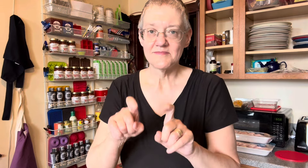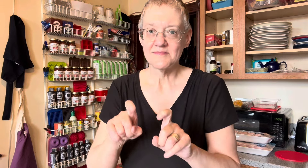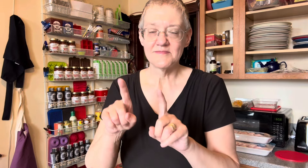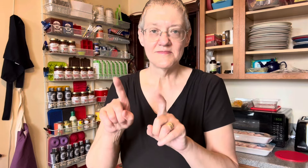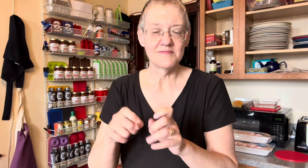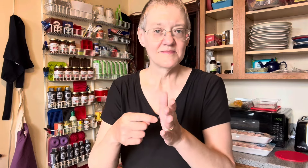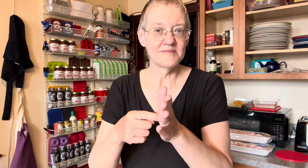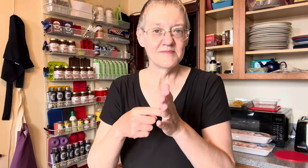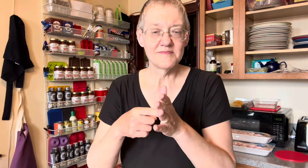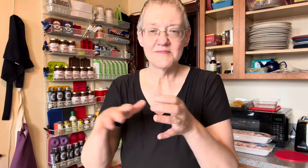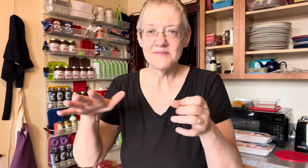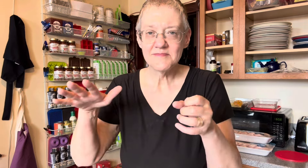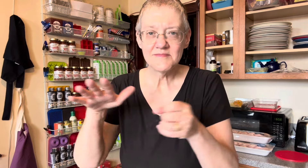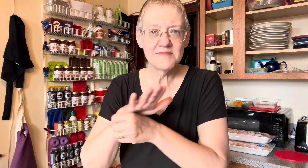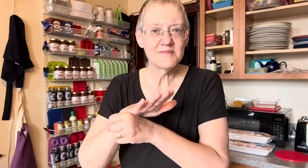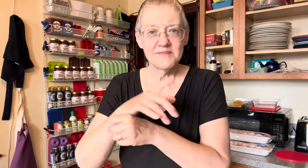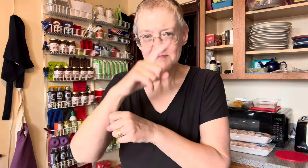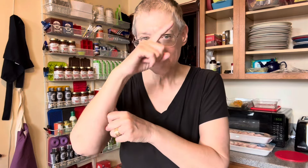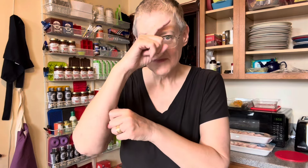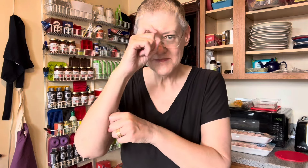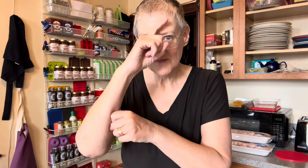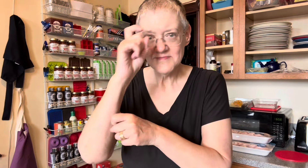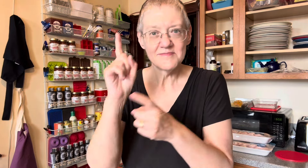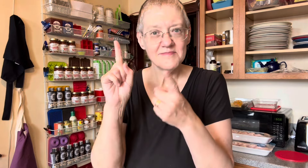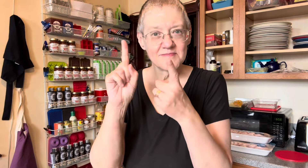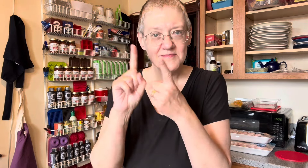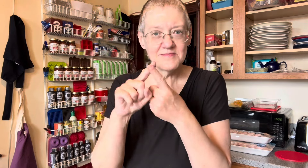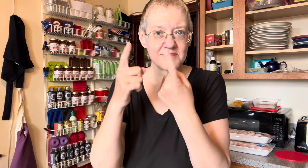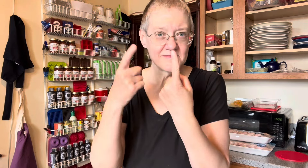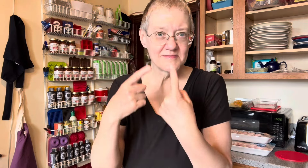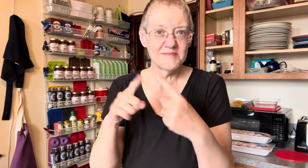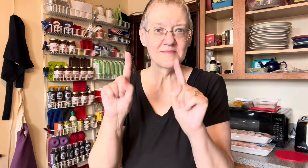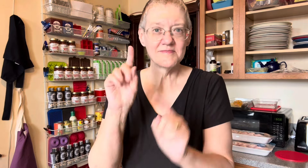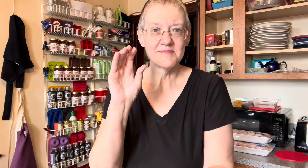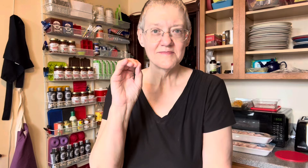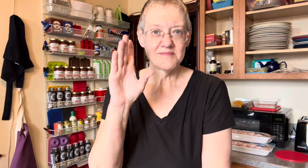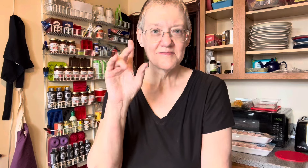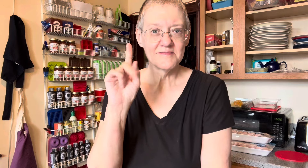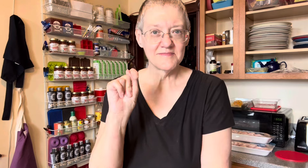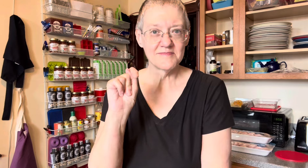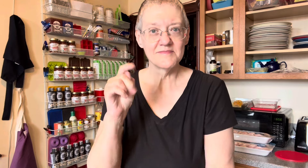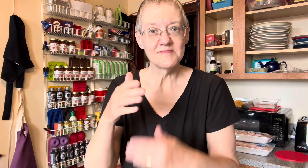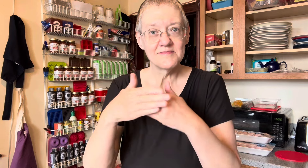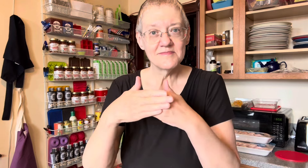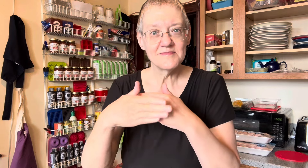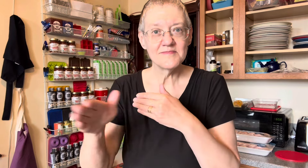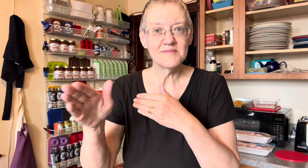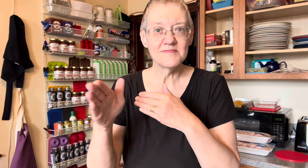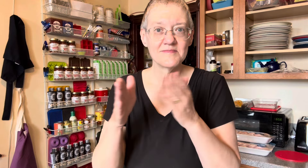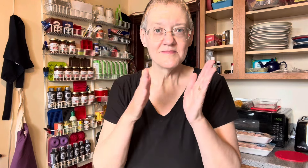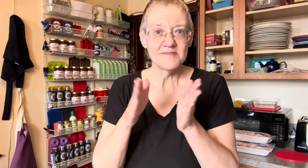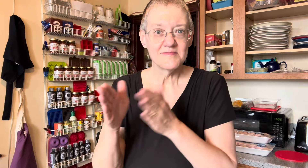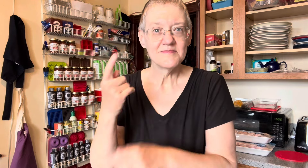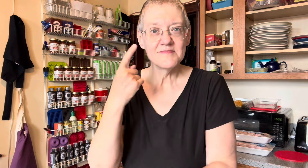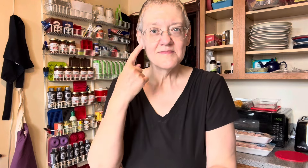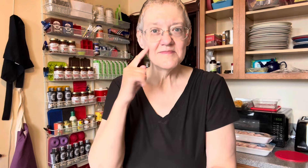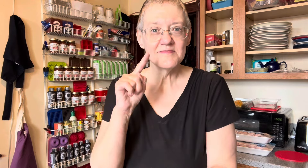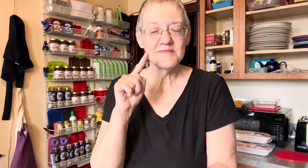these tests. And it took the whole summer to get a diagnosis. And after that, we've